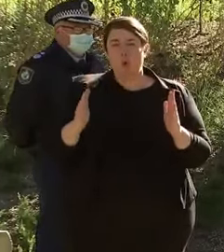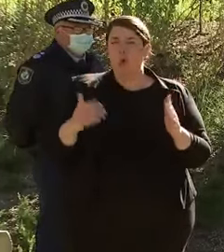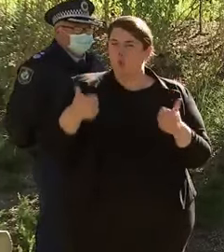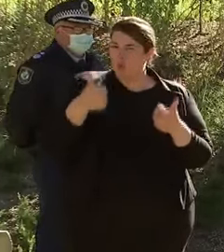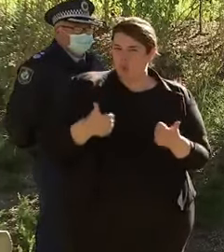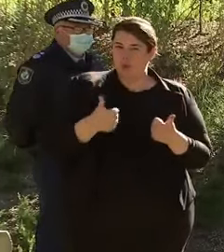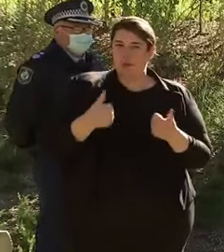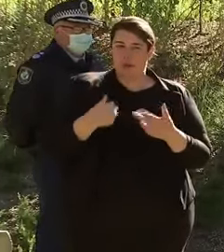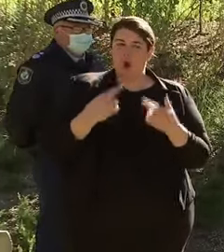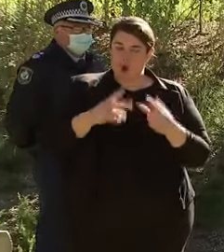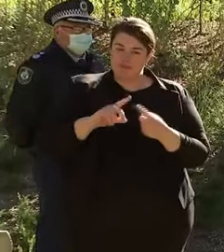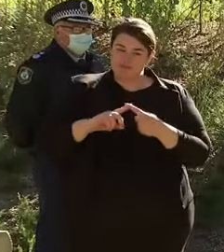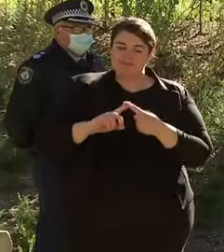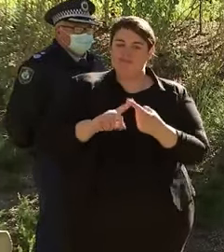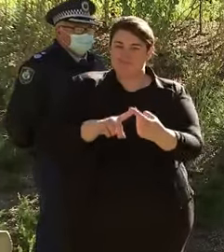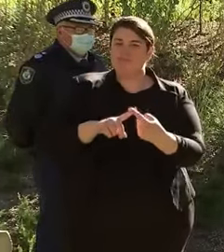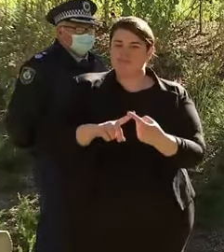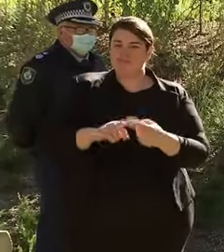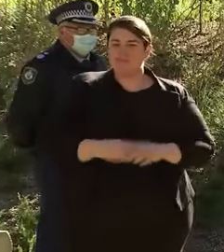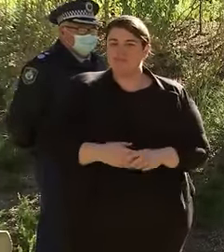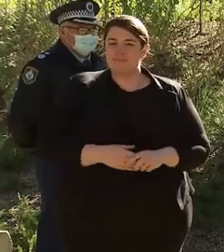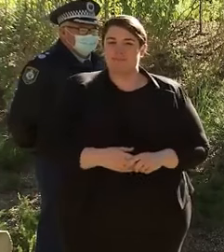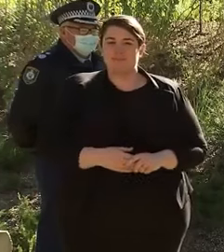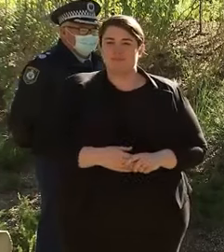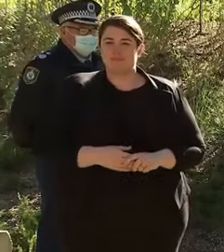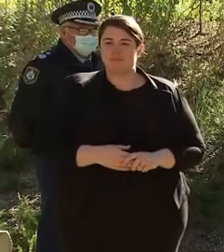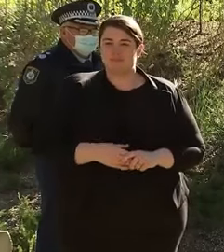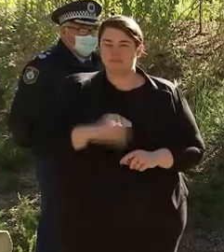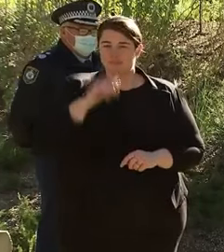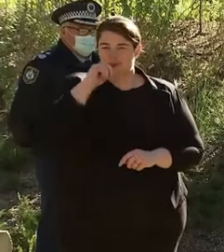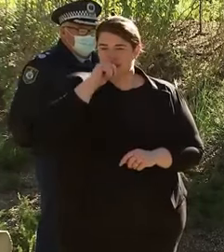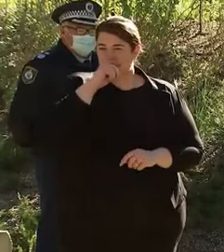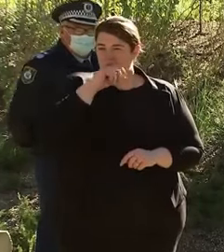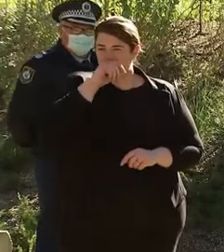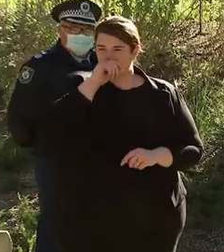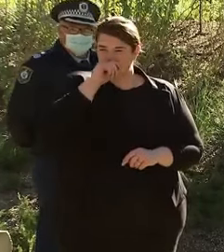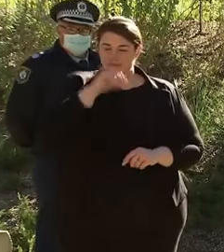number hold up or even increase in the next few weeks. Do you expect the third